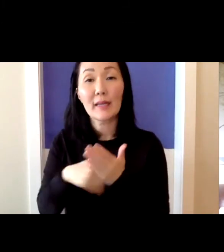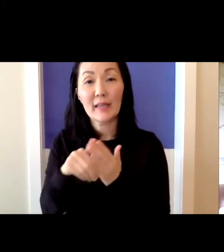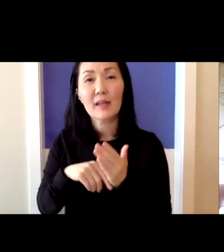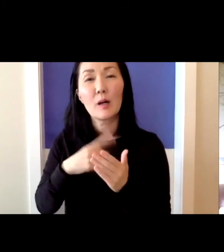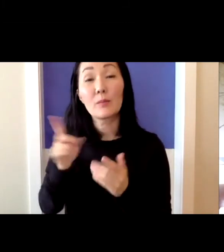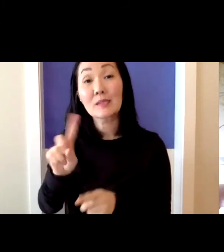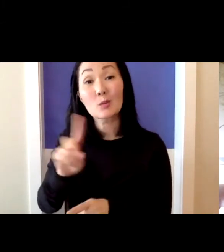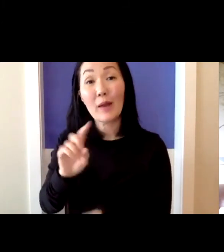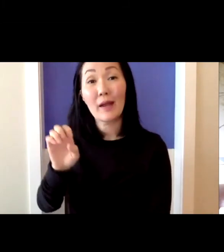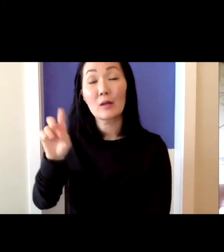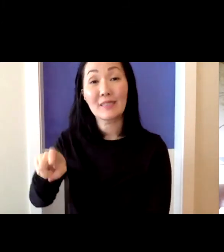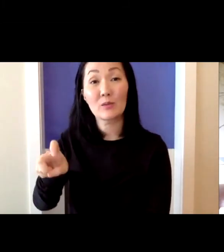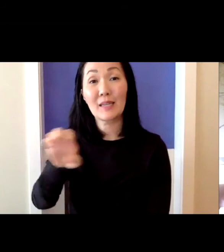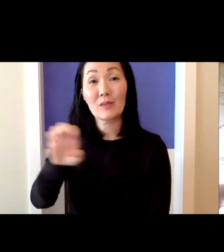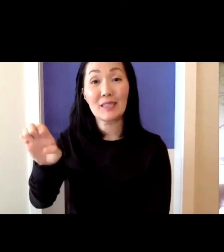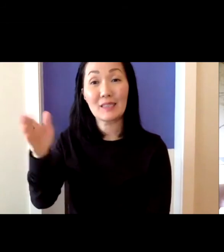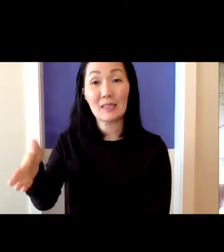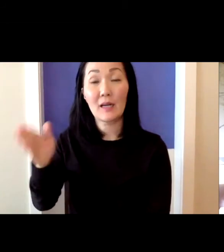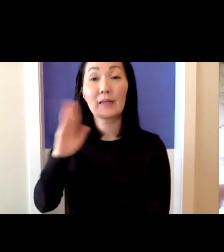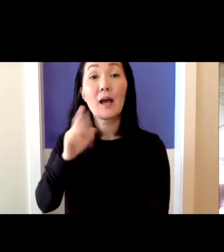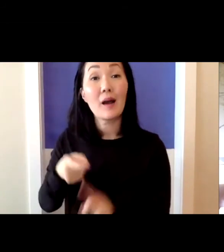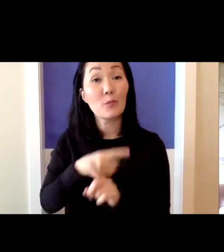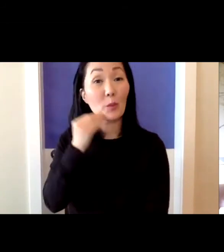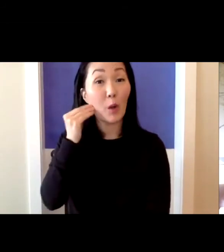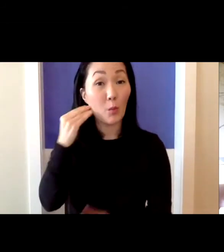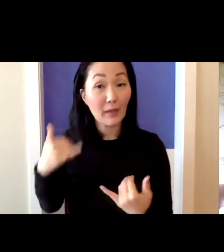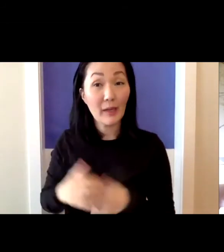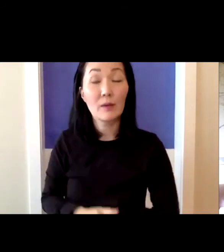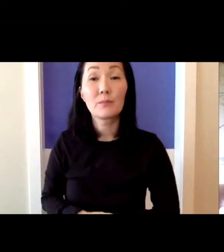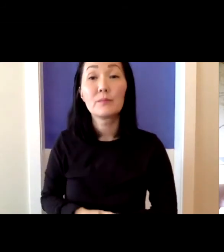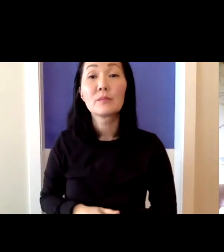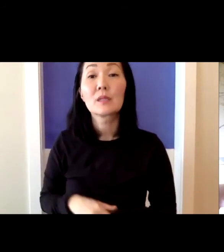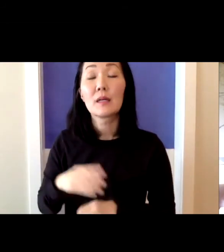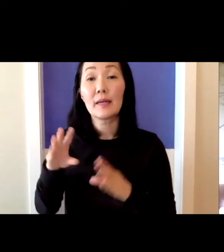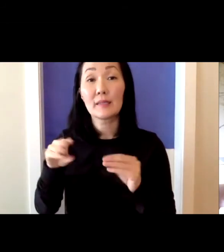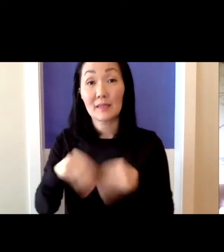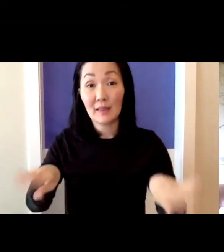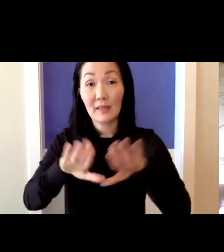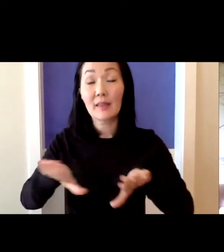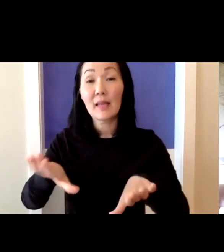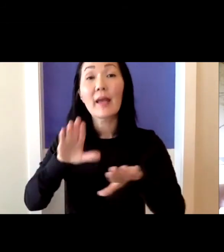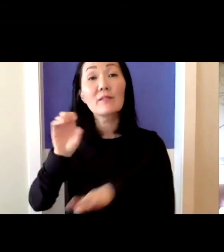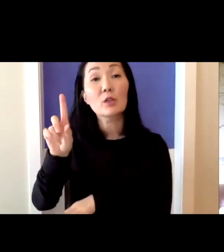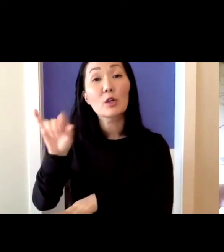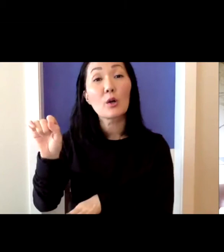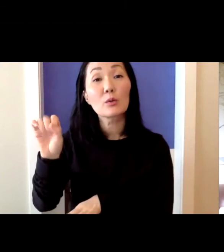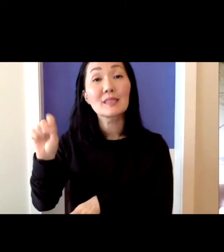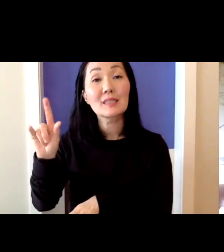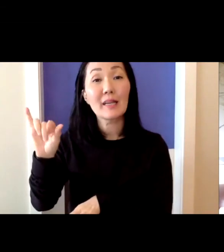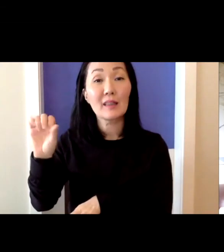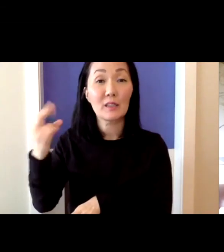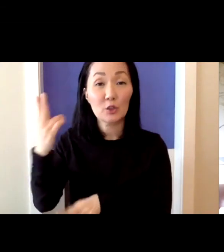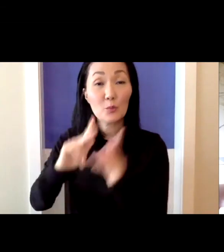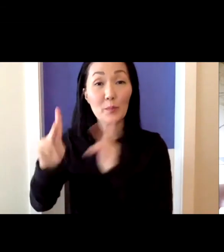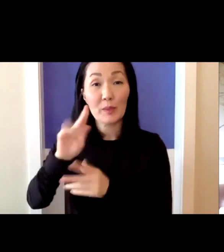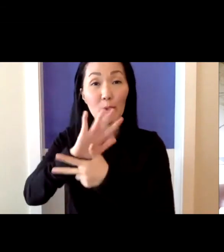Eastside. I am coming to you from home today, which is on the unceded territories of the Coast Salish people, the Musqueam, the Squamish, and the